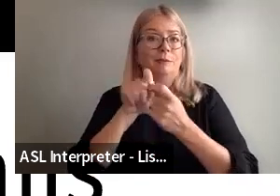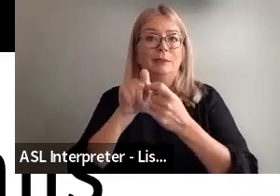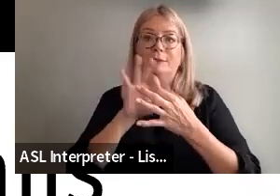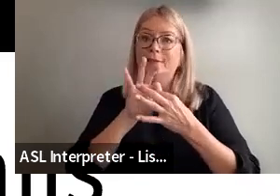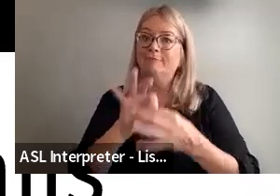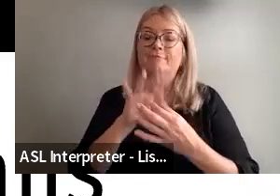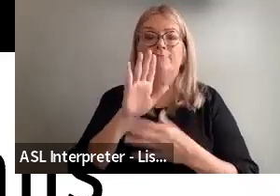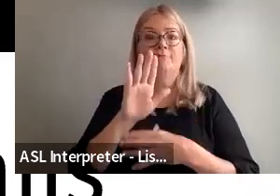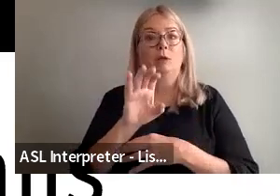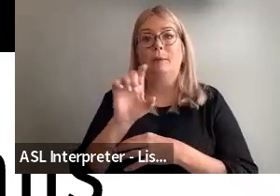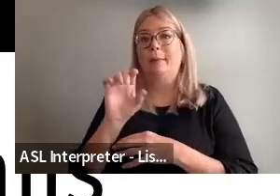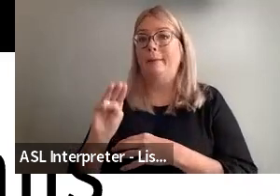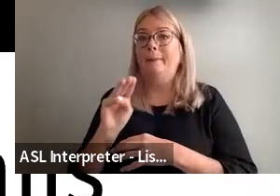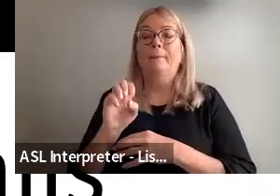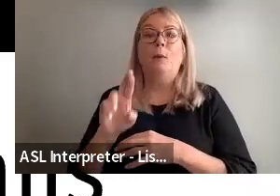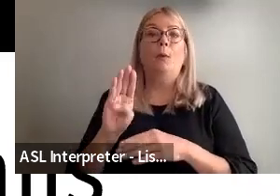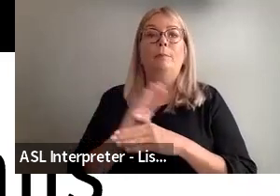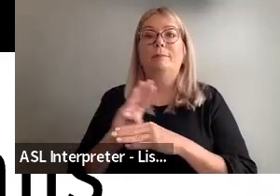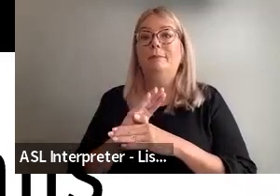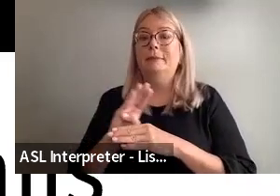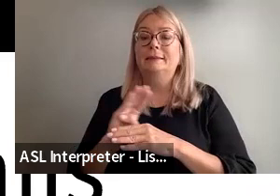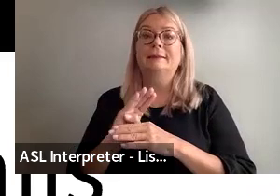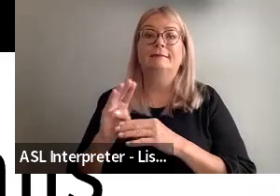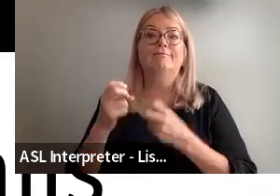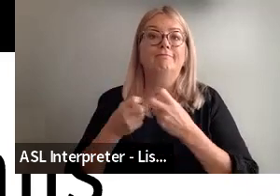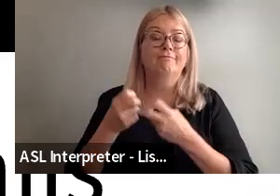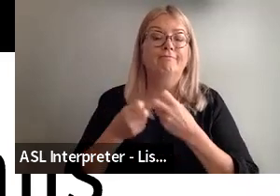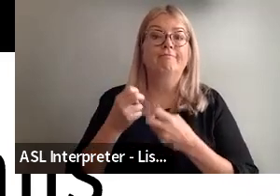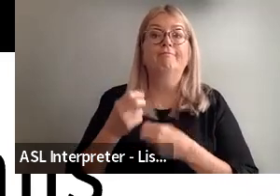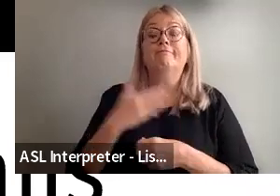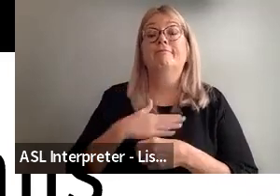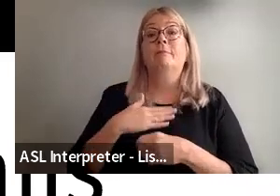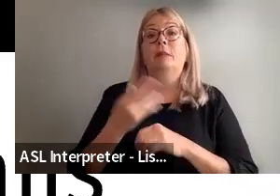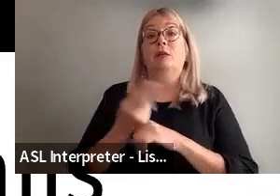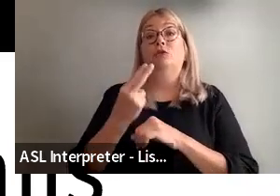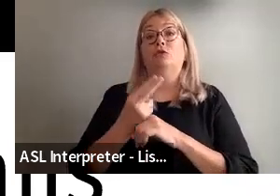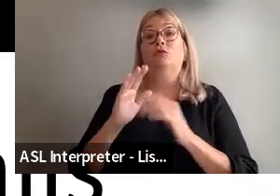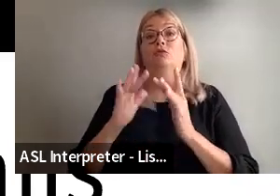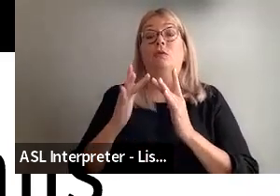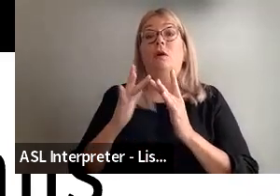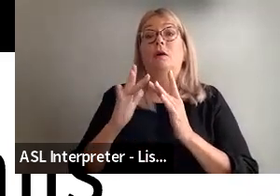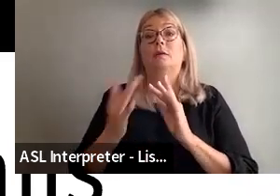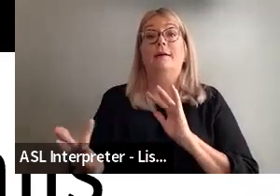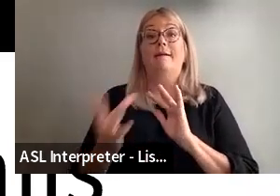public forum. For help with a claim issue, please use our online Contact Us form at